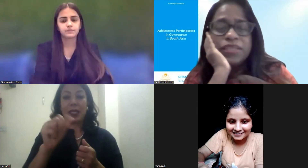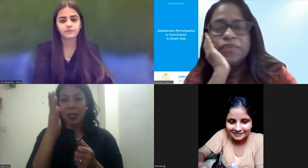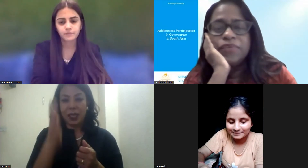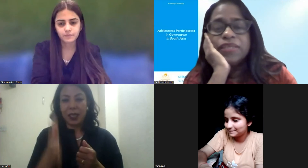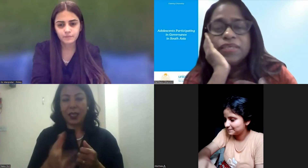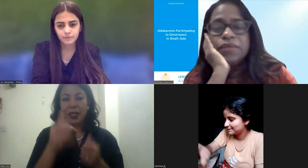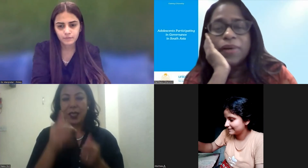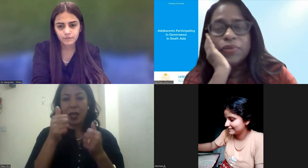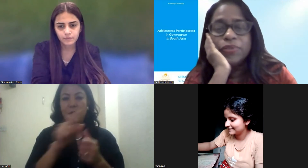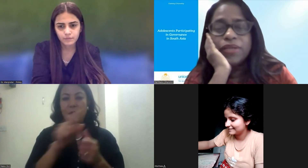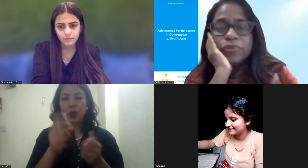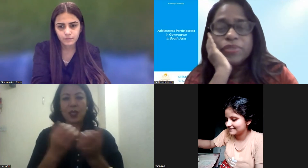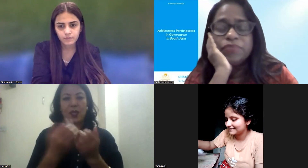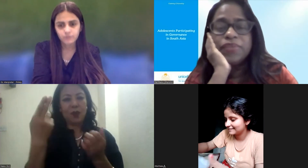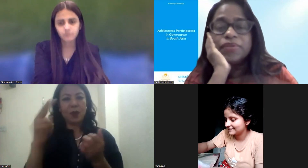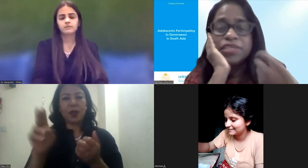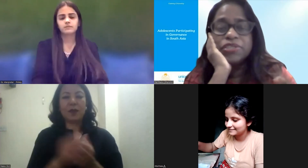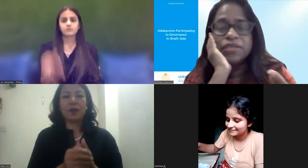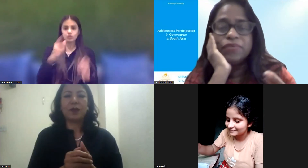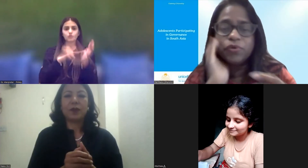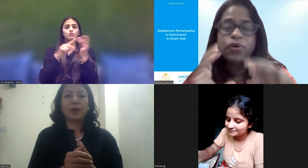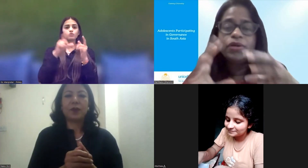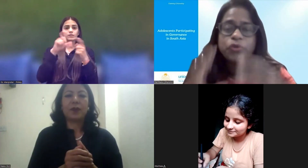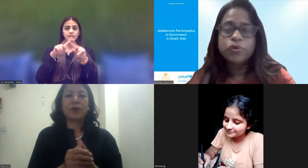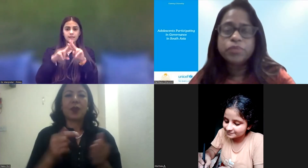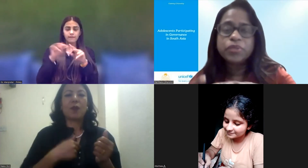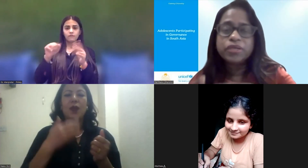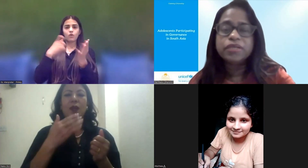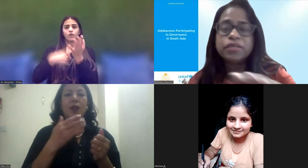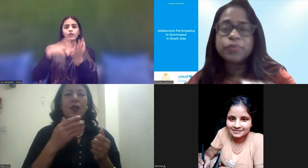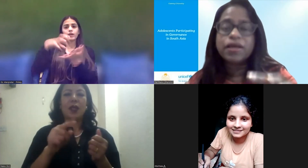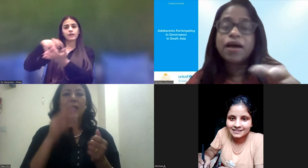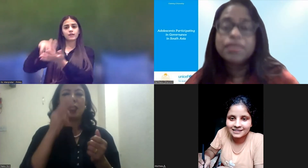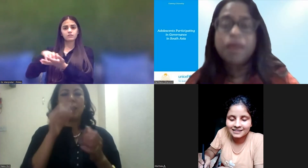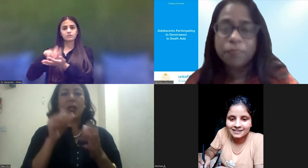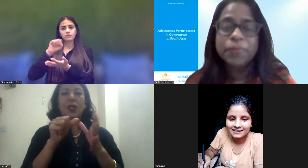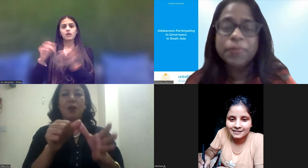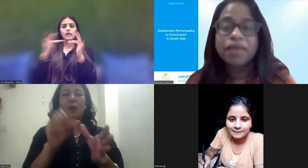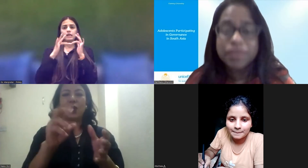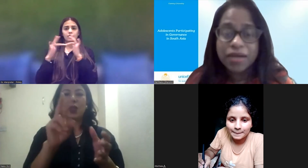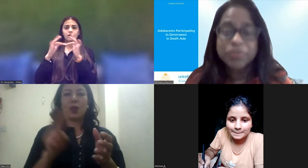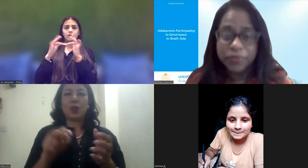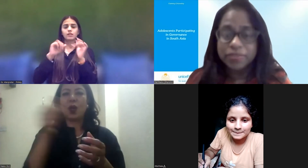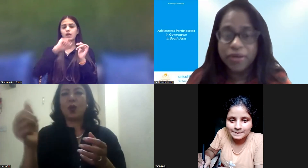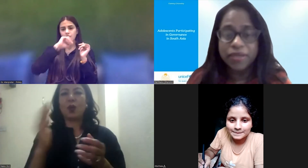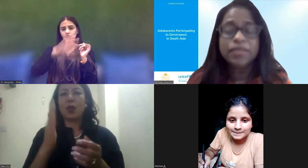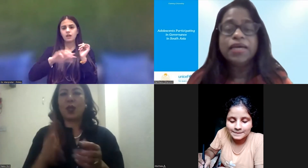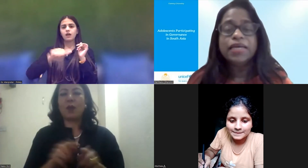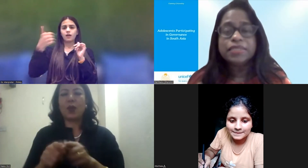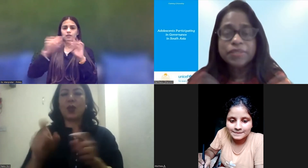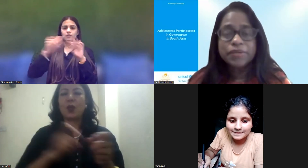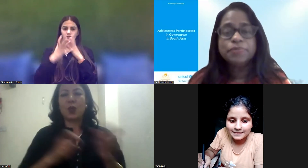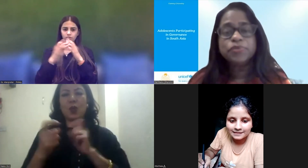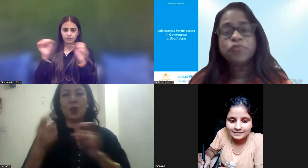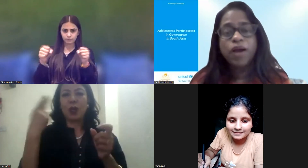one thing we are thinking about at UNICEF at the regional level. You're talking about connecting with other young people in other countries, right?